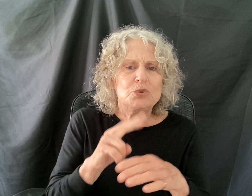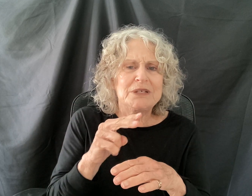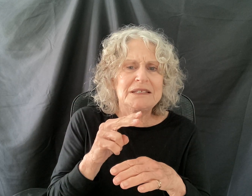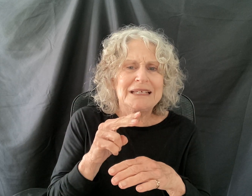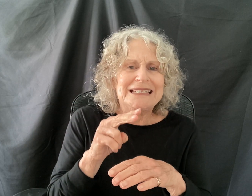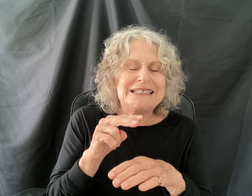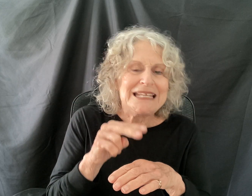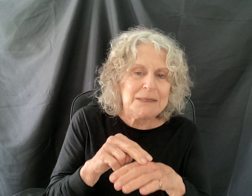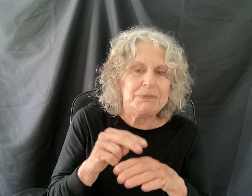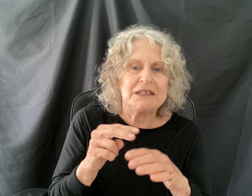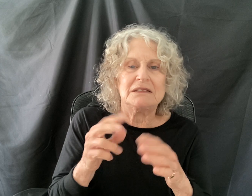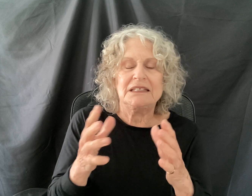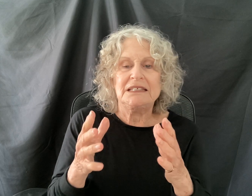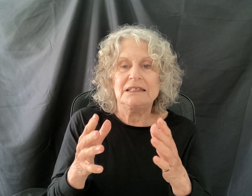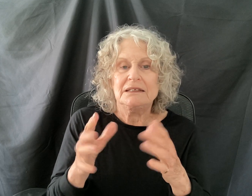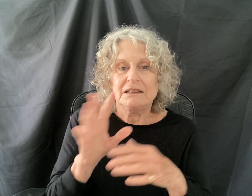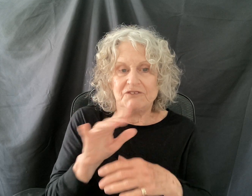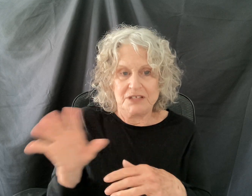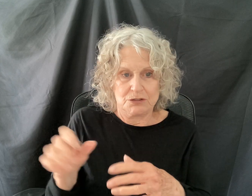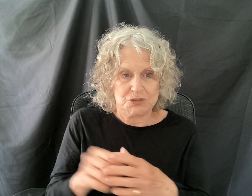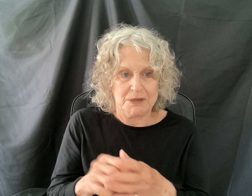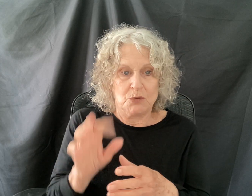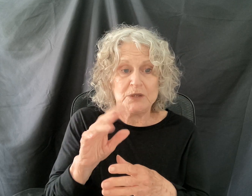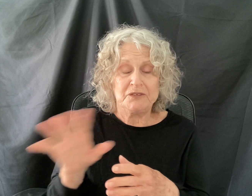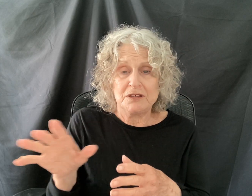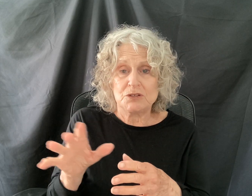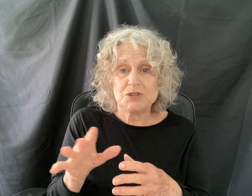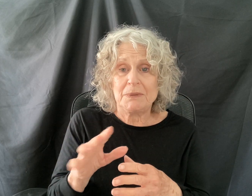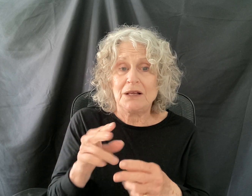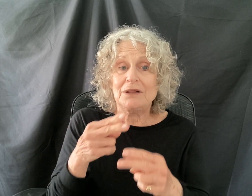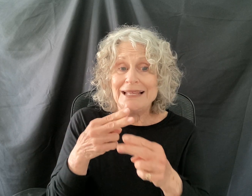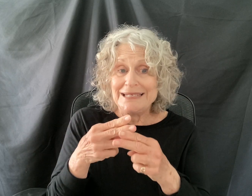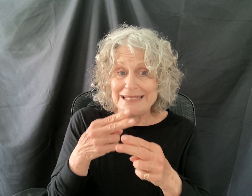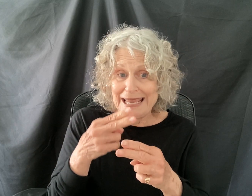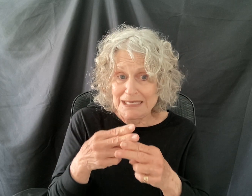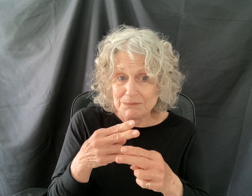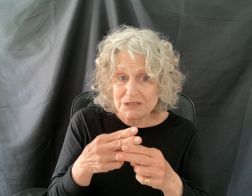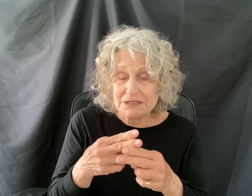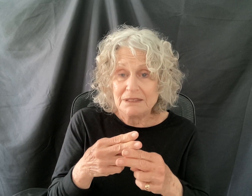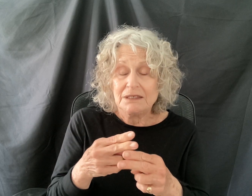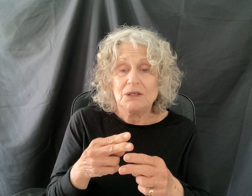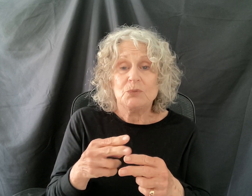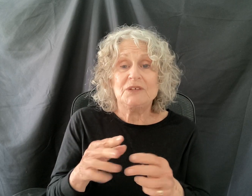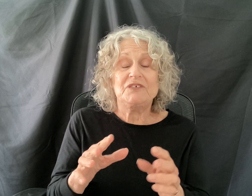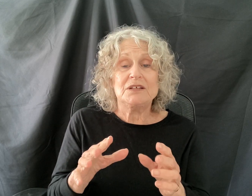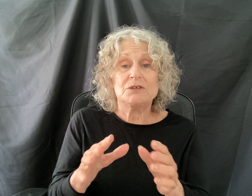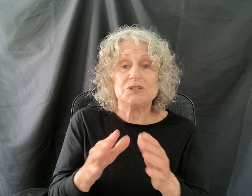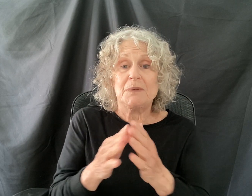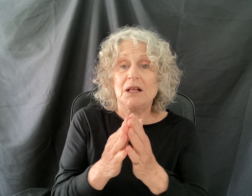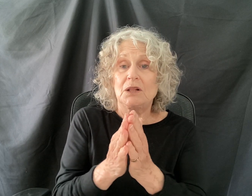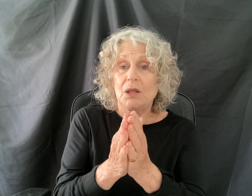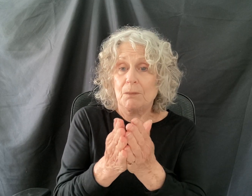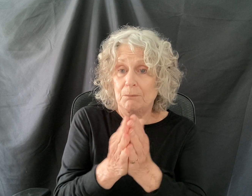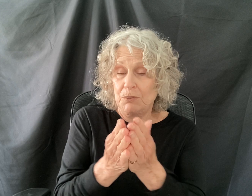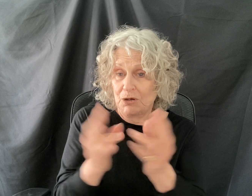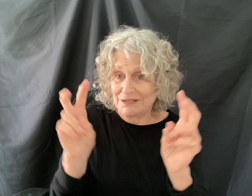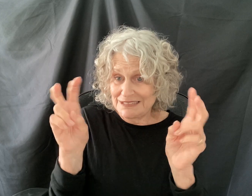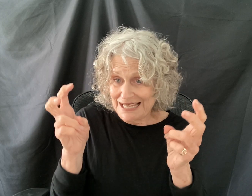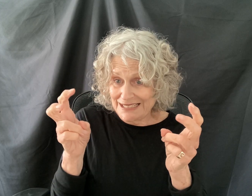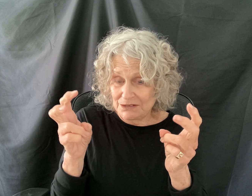we typically fingerspell? We fingerspell names. We fingerspell book